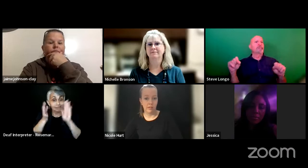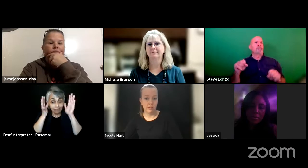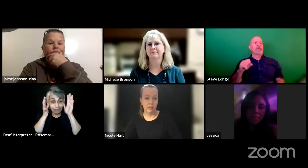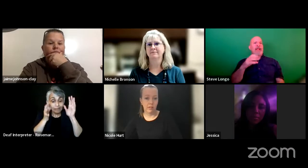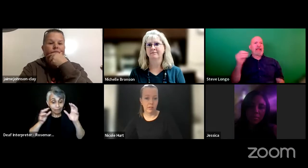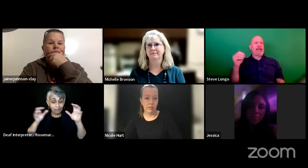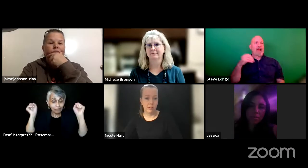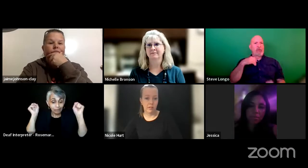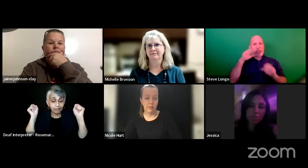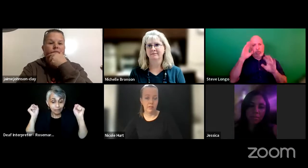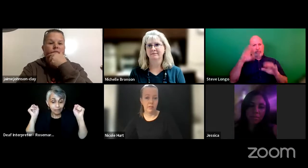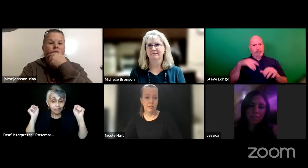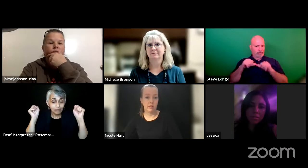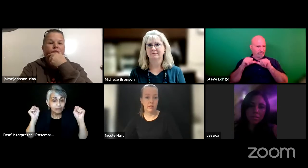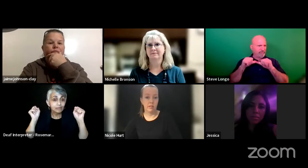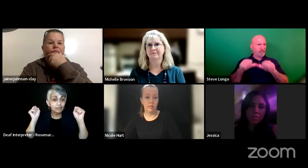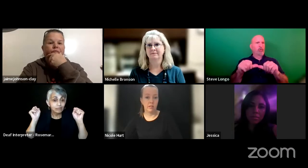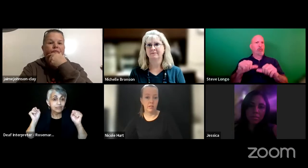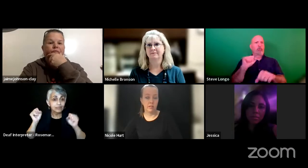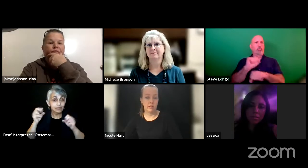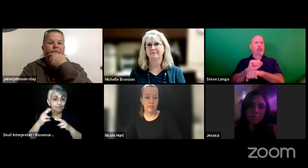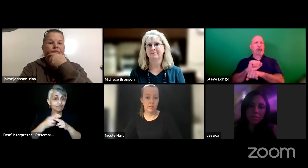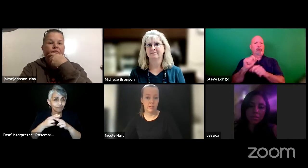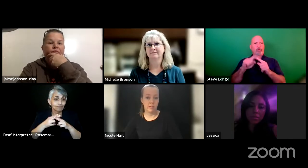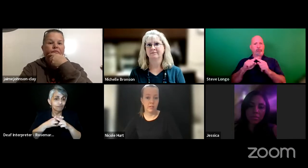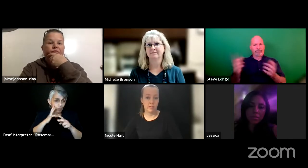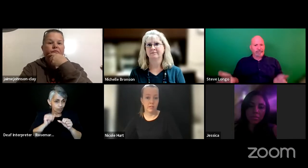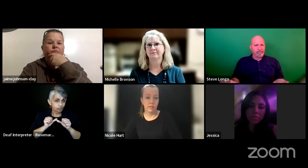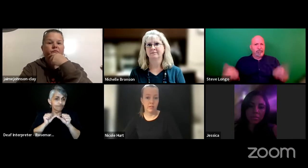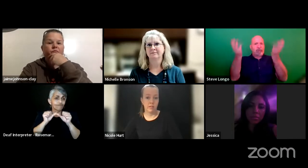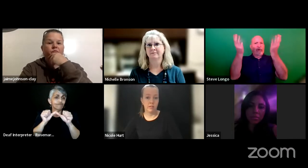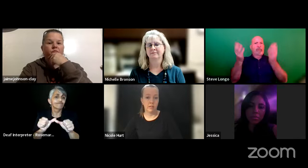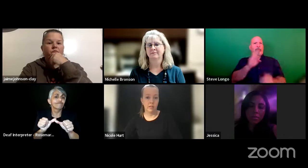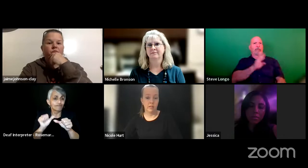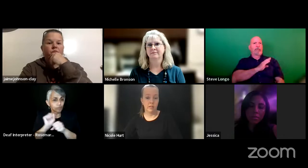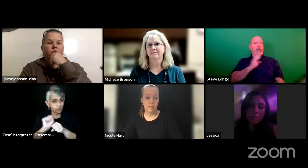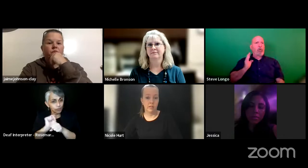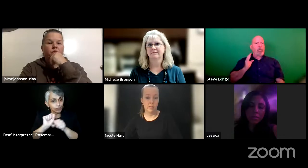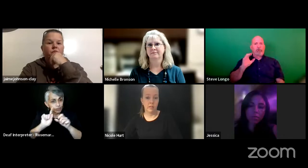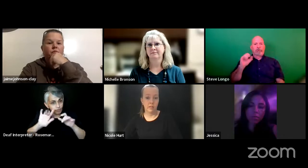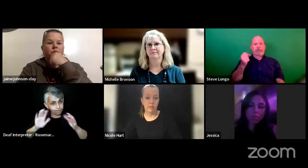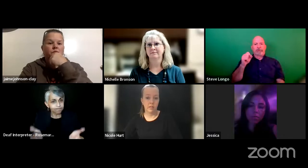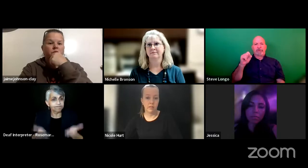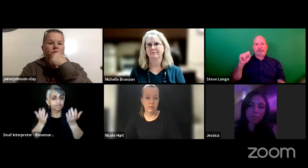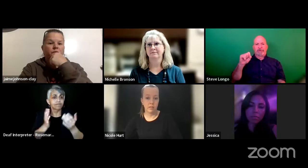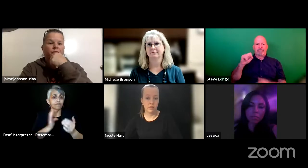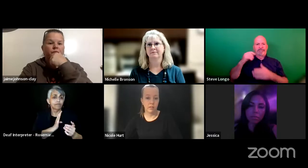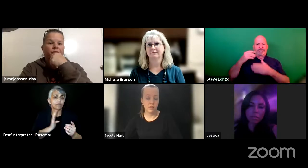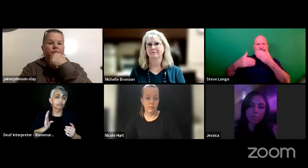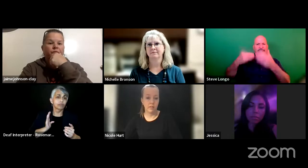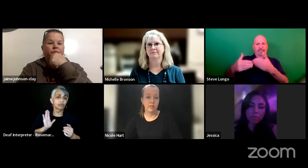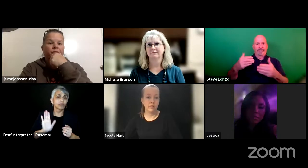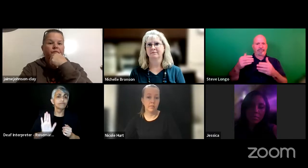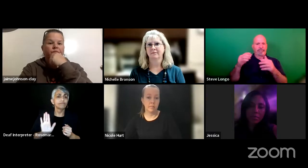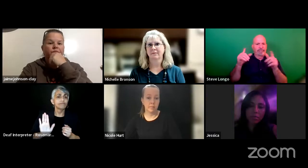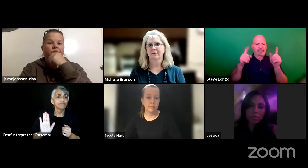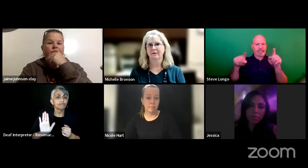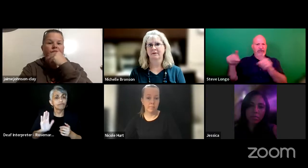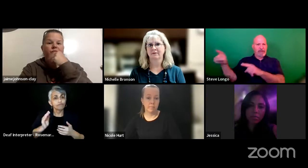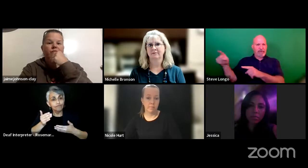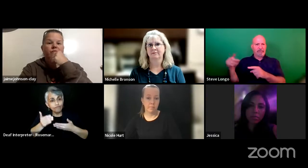for voting me to serve as DHHSC president, and I plan to continue the work